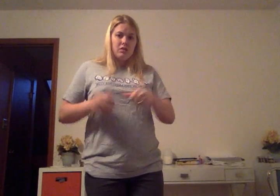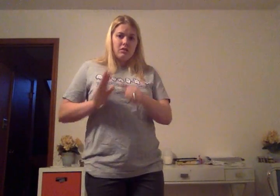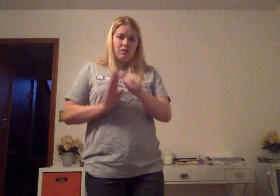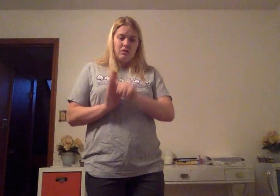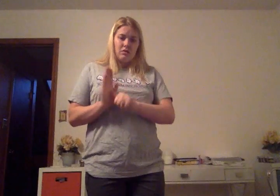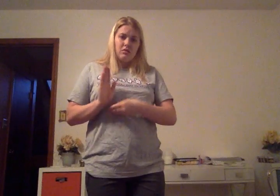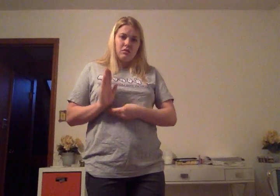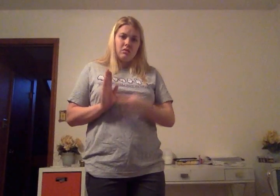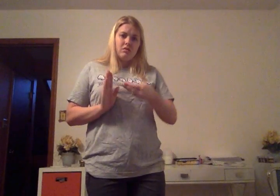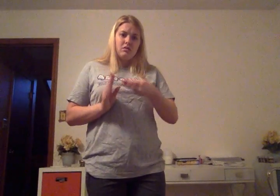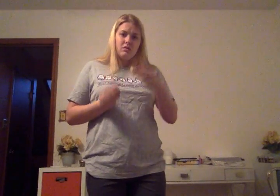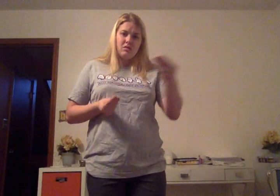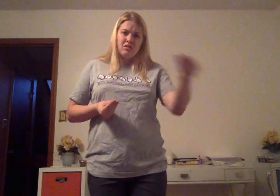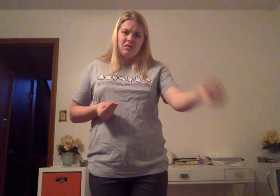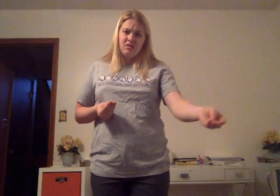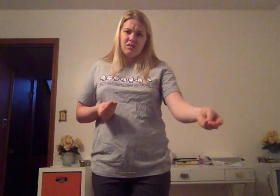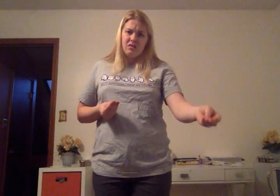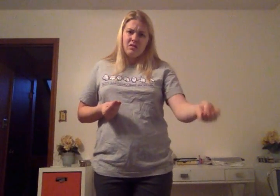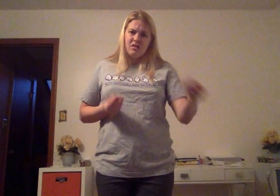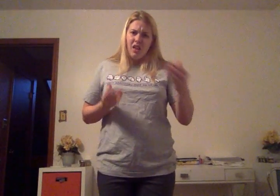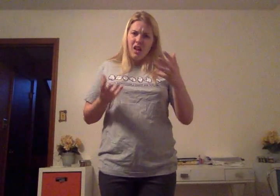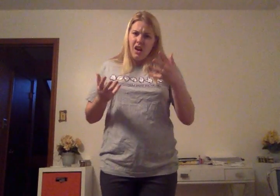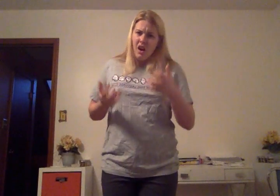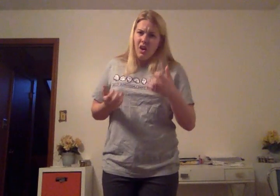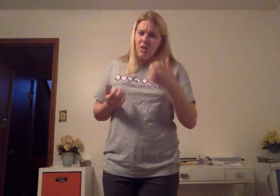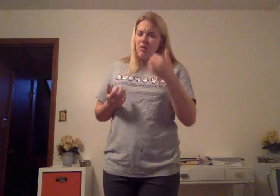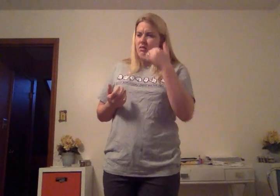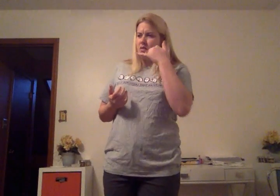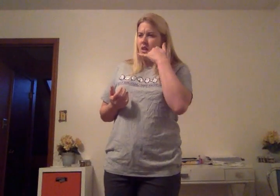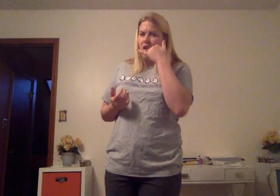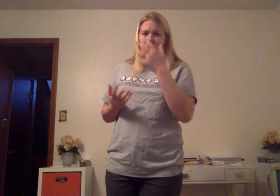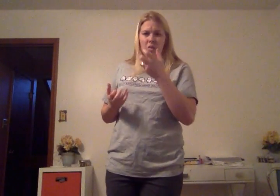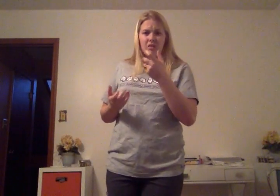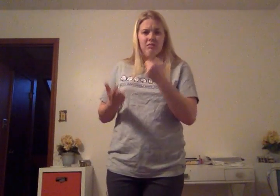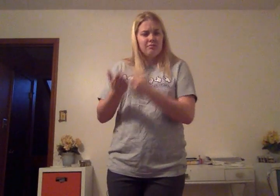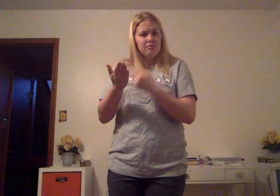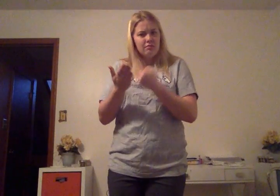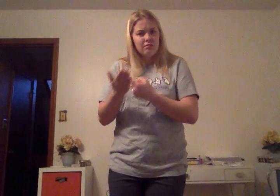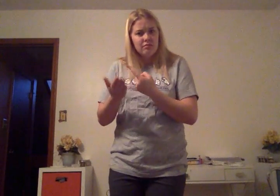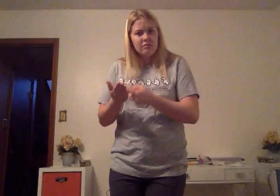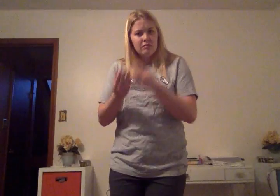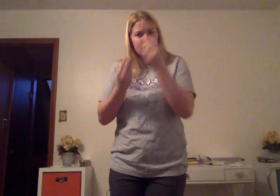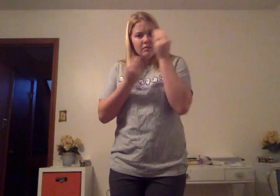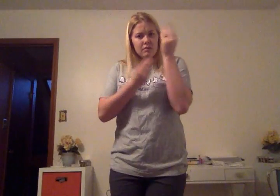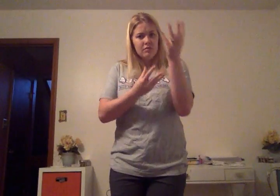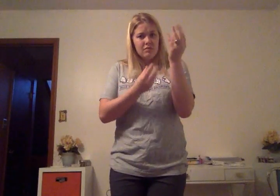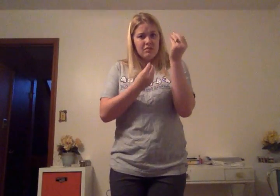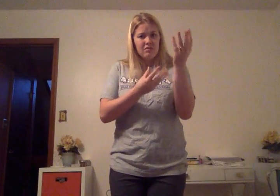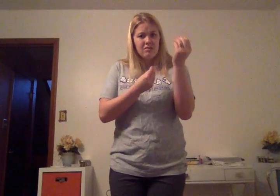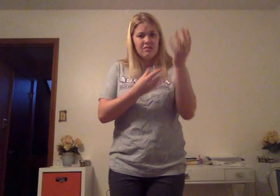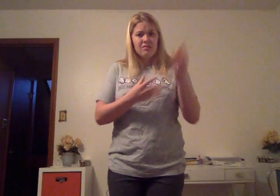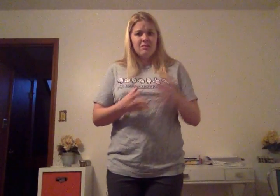so cool." Yeah, let me talk to him because I know exactly how this feels. And a lot of information that I had given him, we were so lucky. We